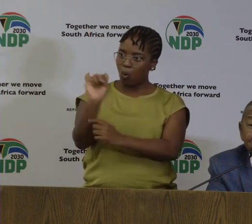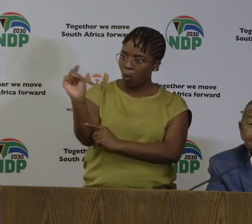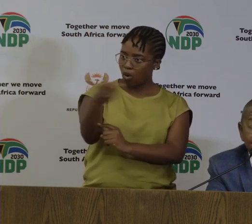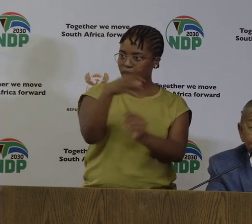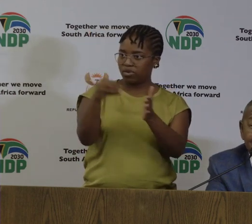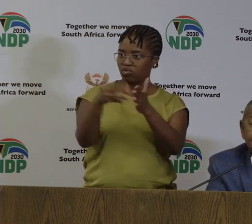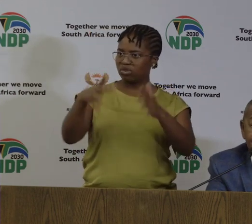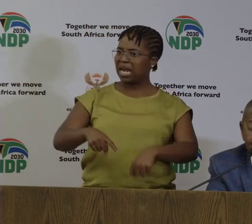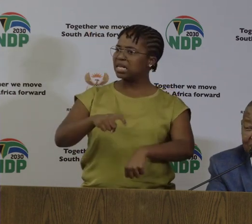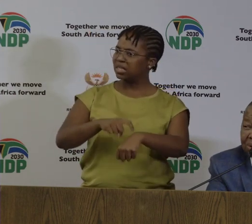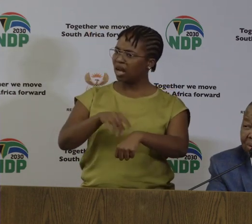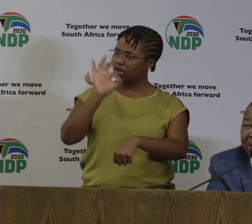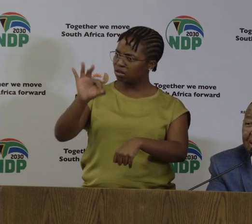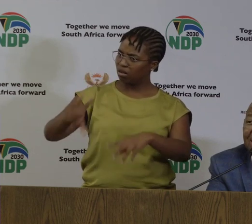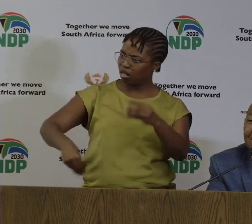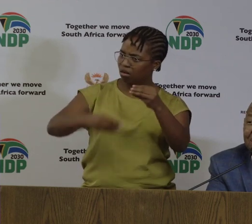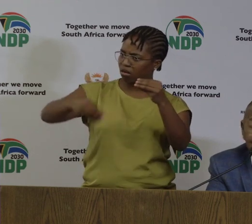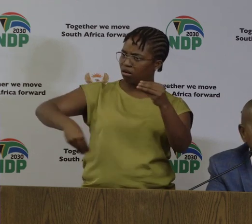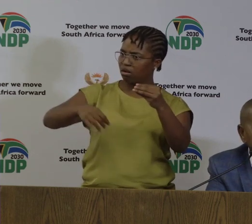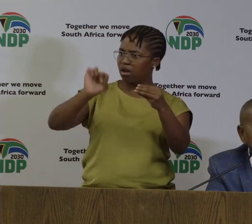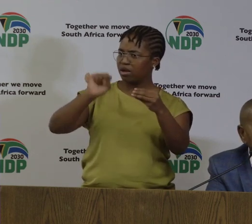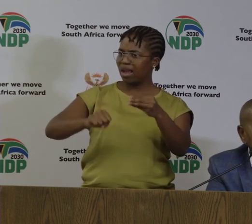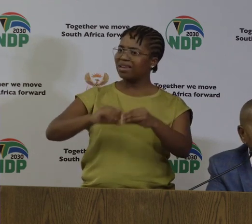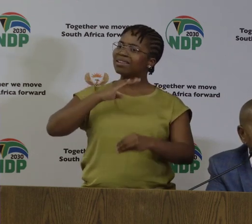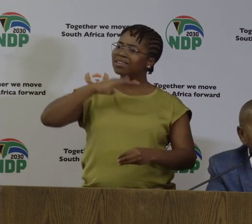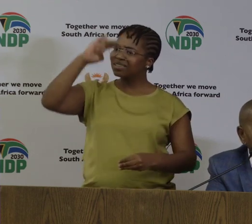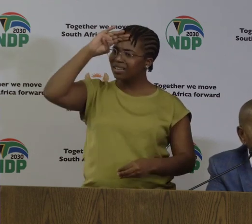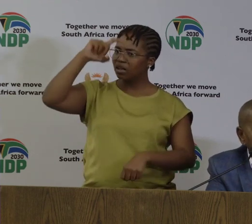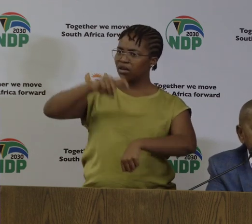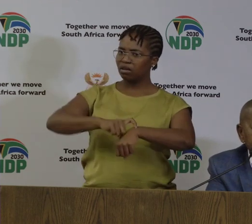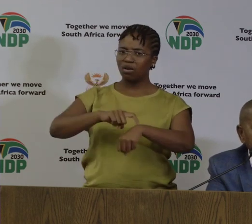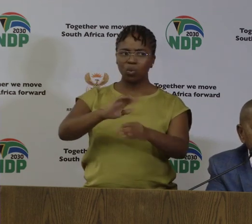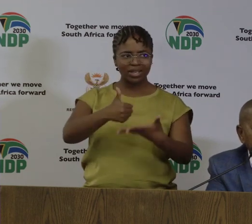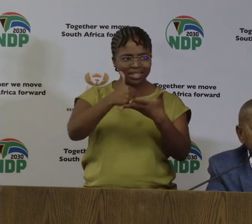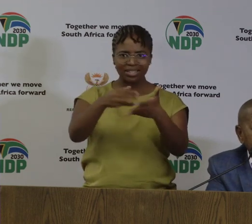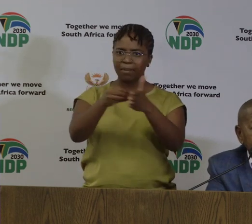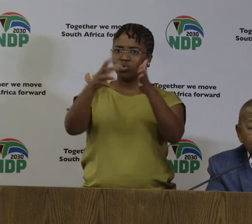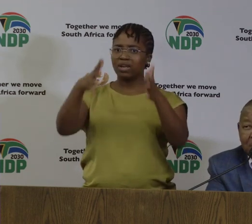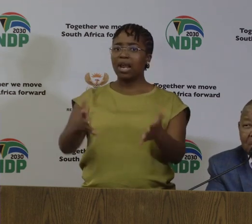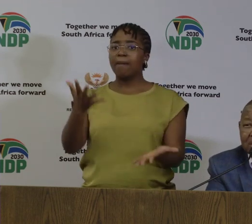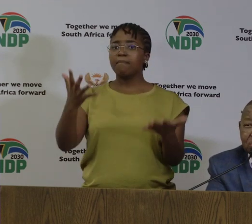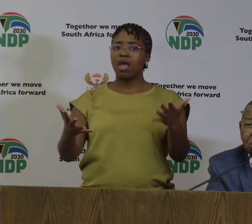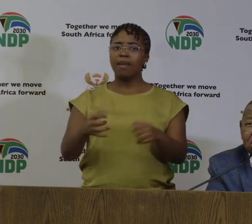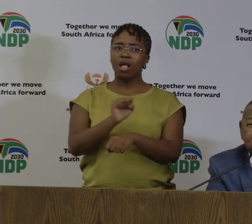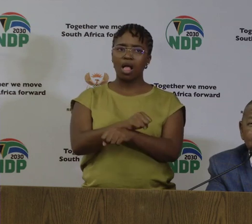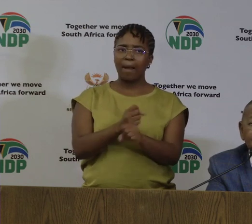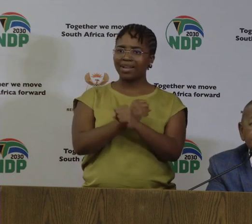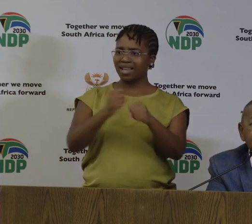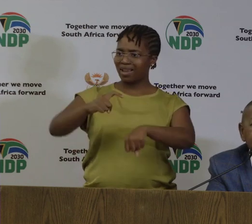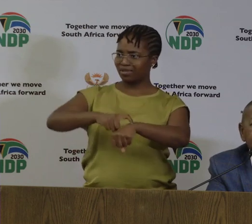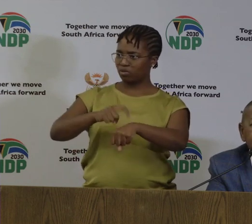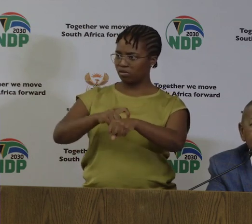kuba khona isikhathi esengeziwe sokulekelela labo bafundi okunokwenzeka ukuthi abazange bona bakwazi ukuthola